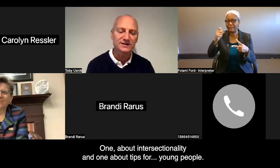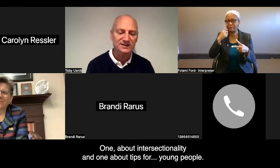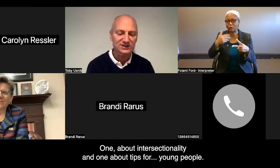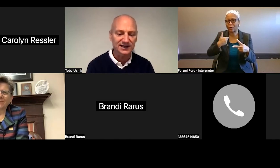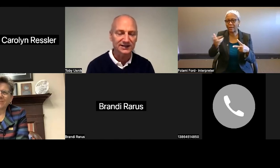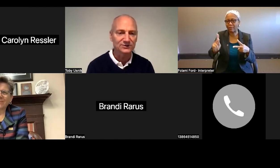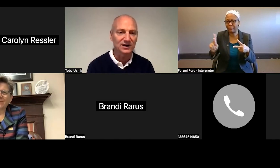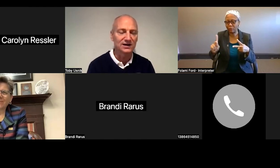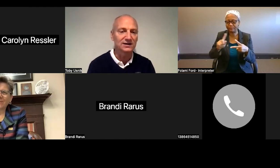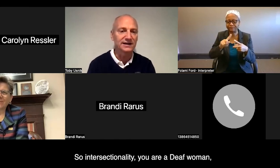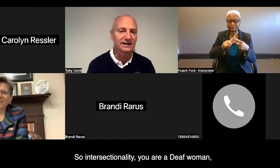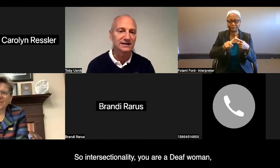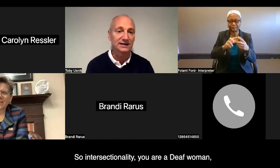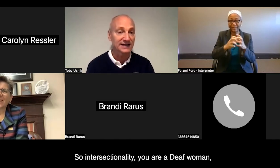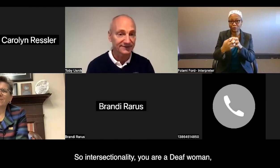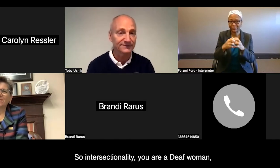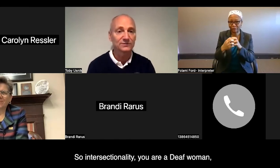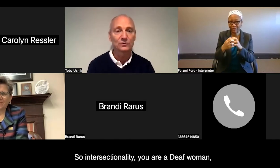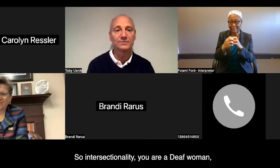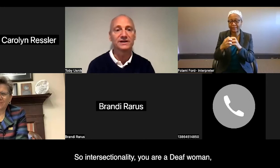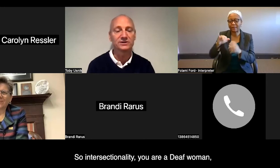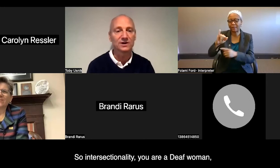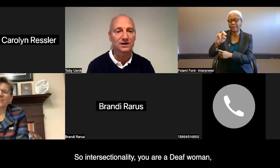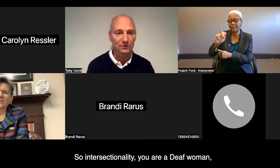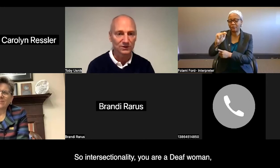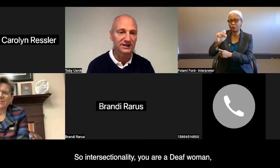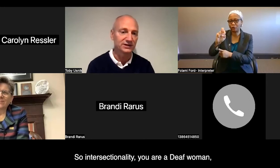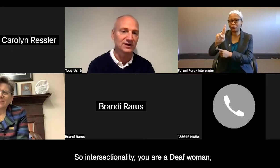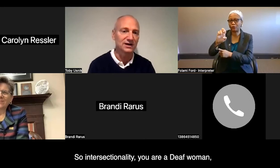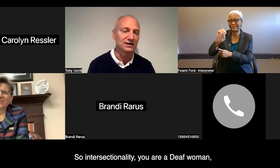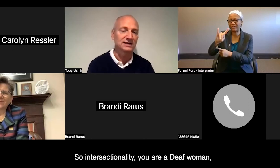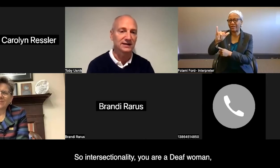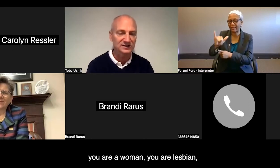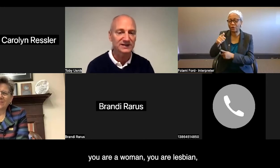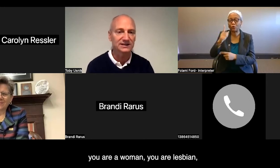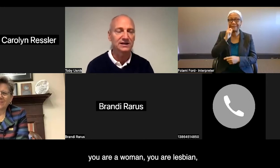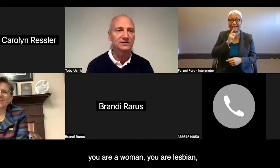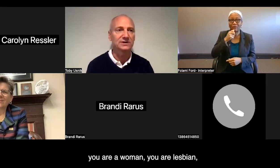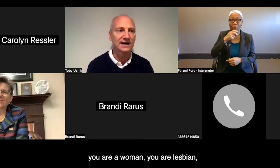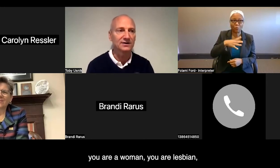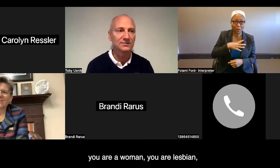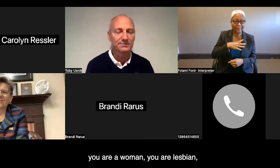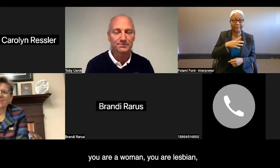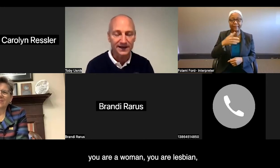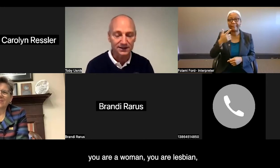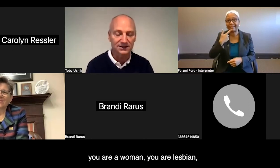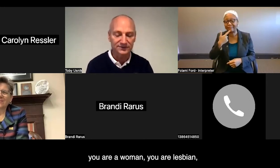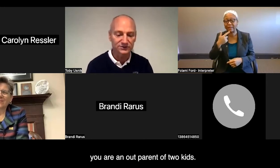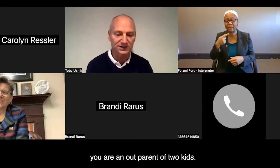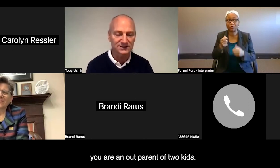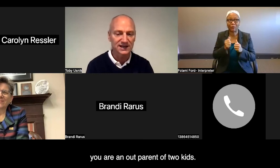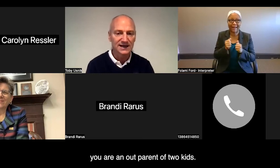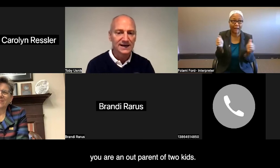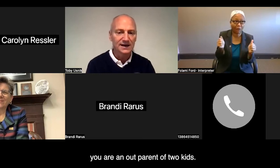So intersectionality, you are a deaf woman, you are a woman, you are lesbian, you are out parent